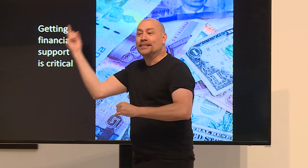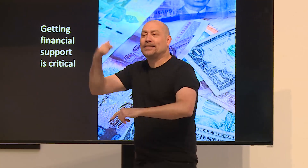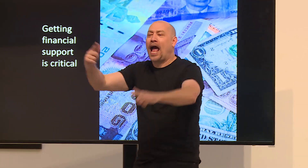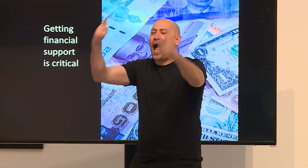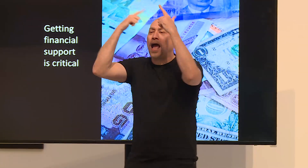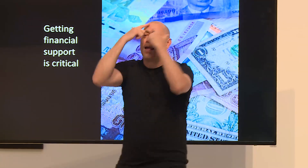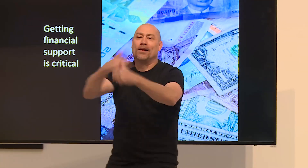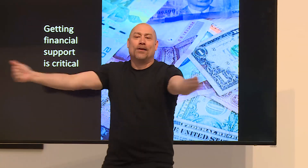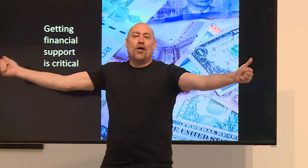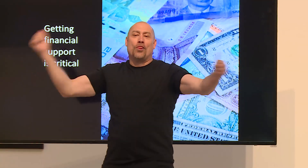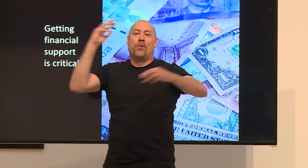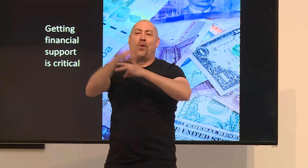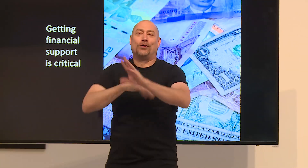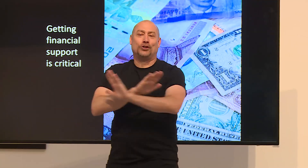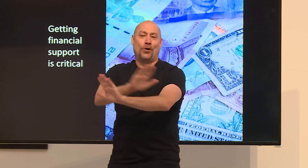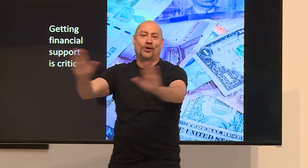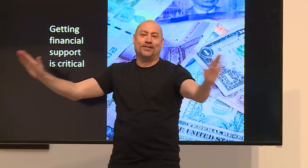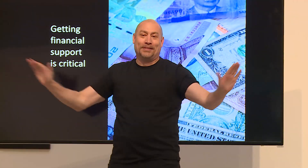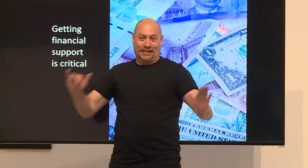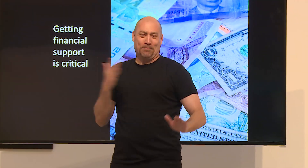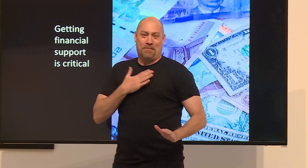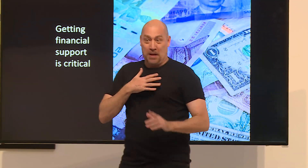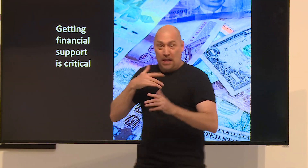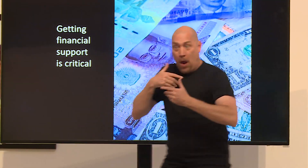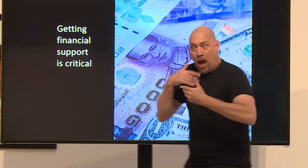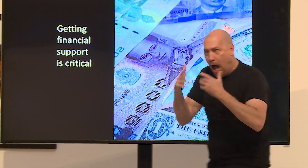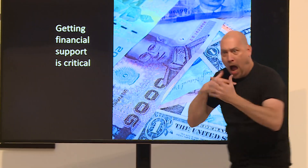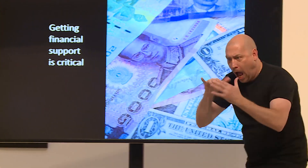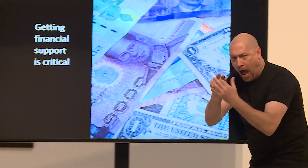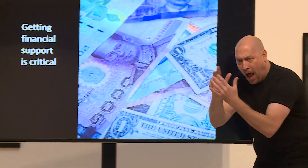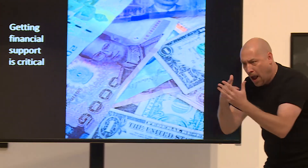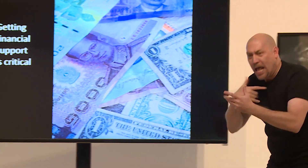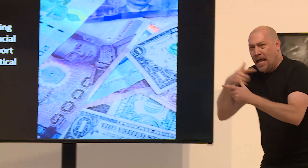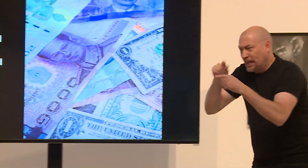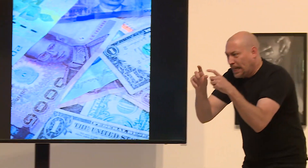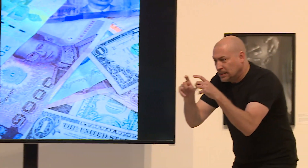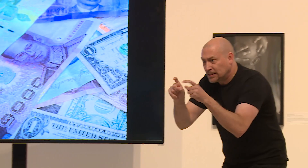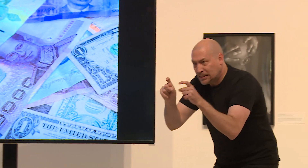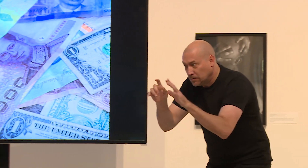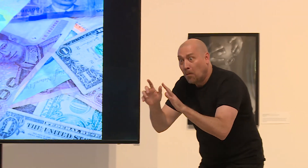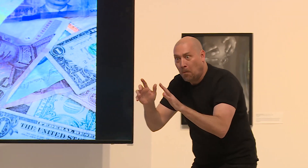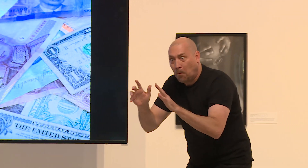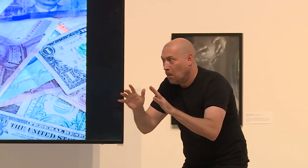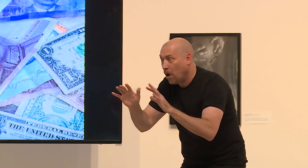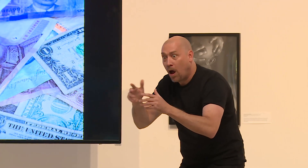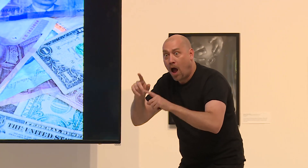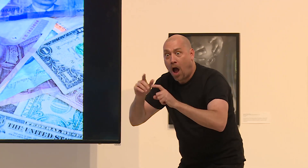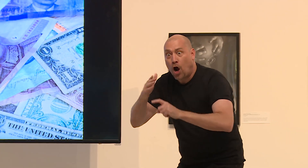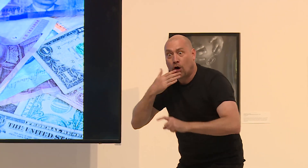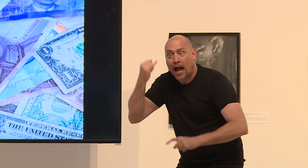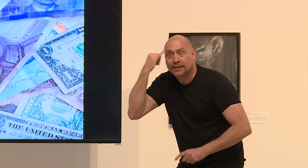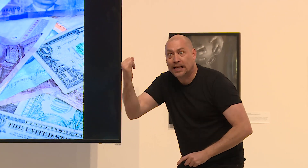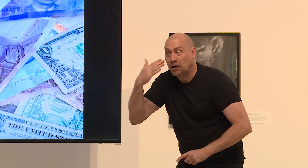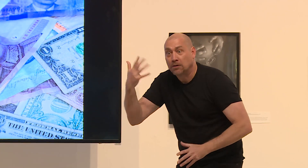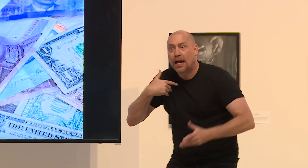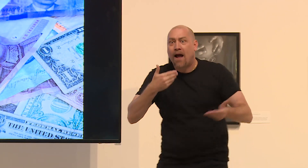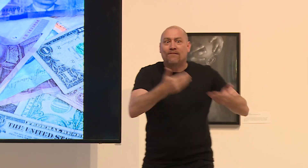Then finally you figure it out and the world is your oyster. So I started off and thinking, oh, well, this is a good